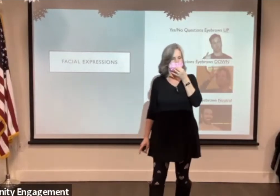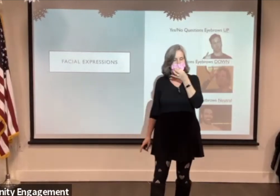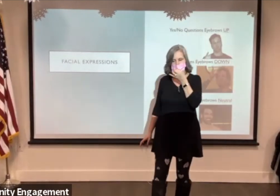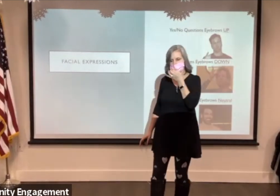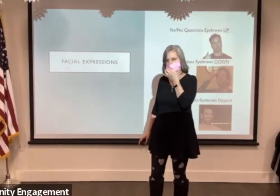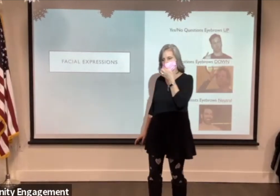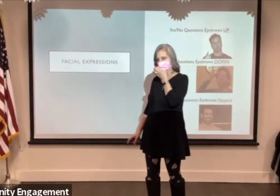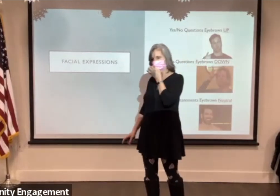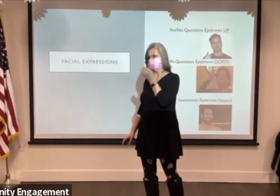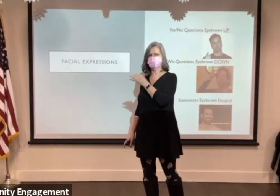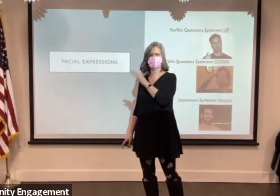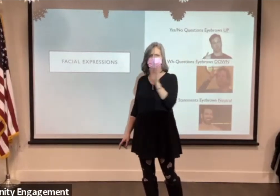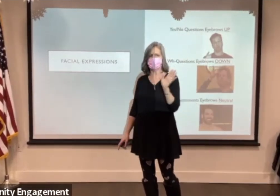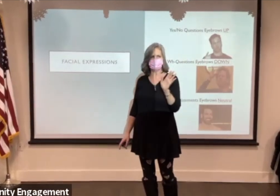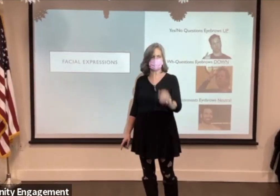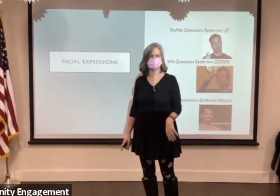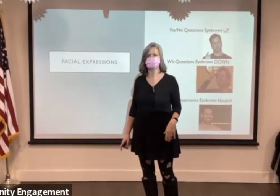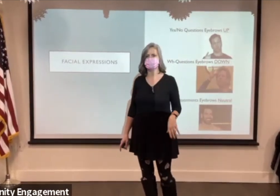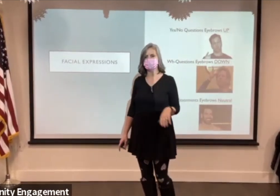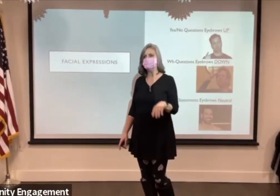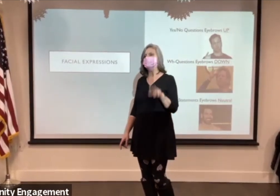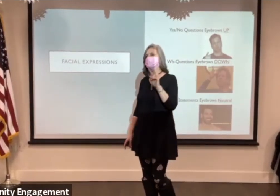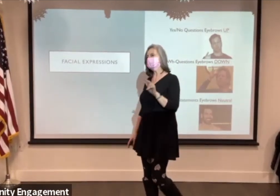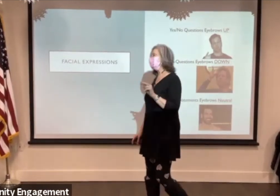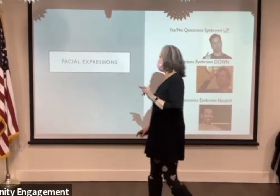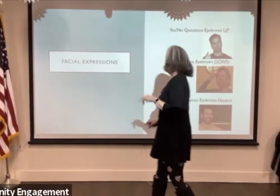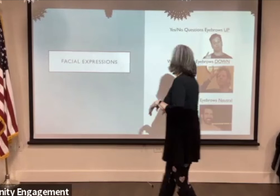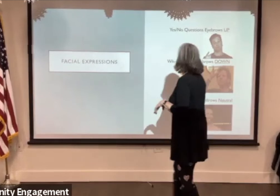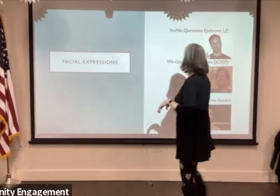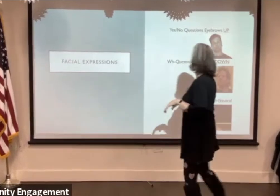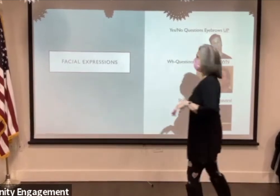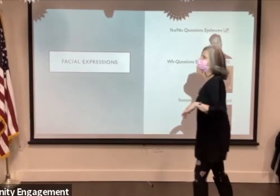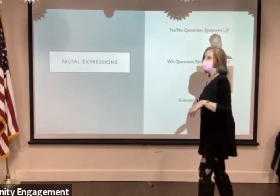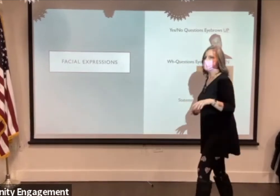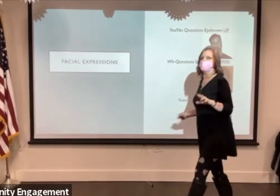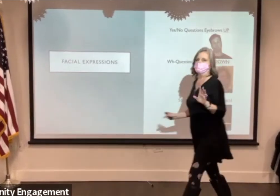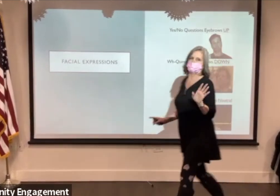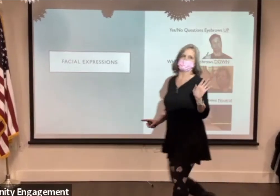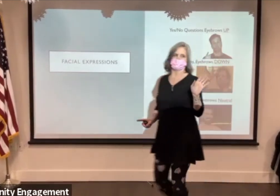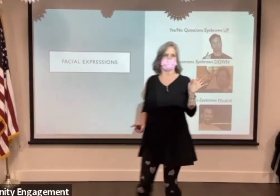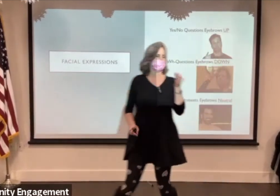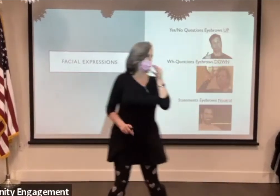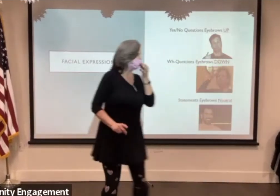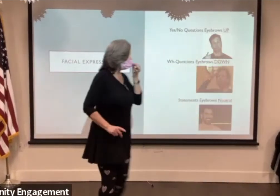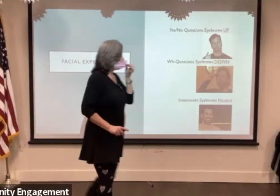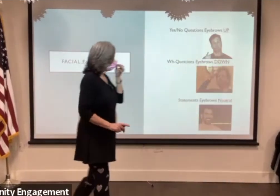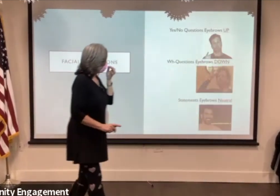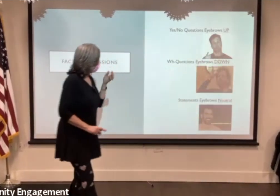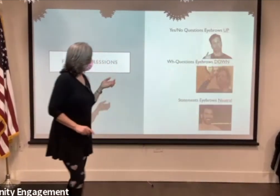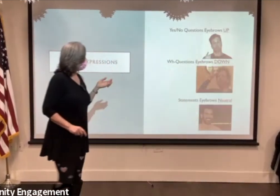the Hollywood scenes, but she's been in lots and lots of movies. The two of them, him particularly, he comes from a deaf family. So